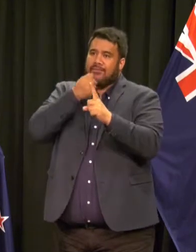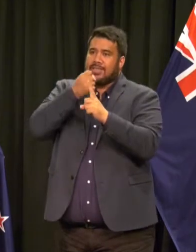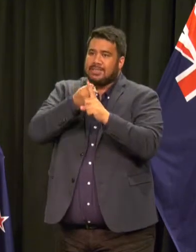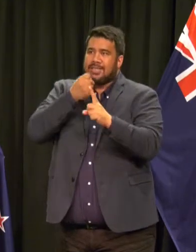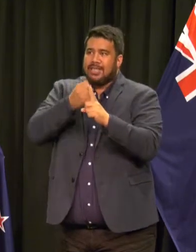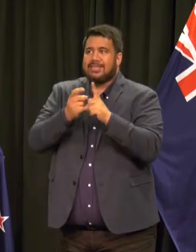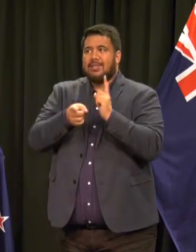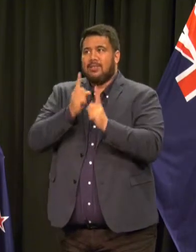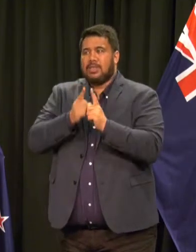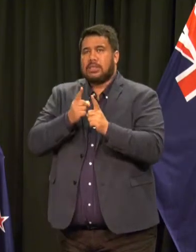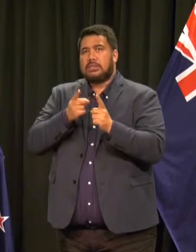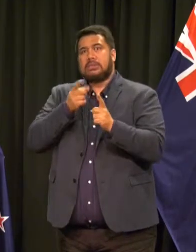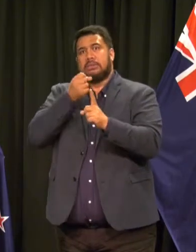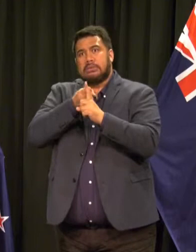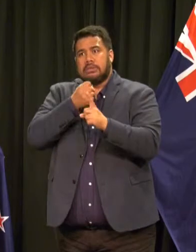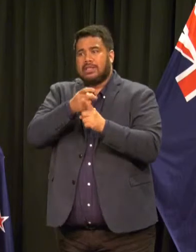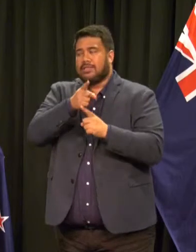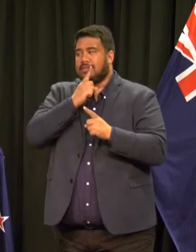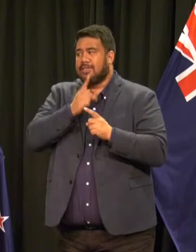times.